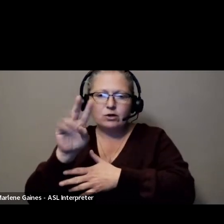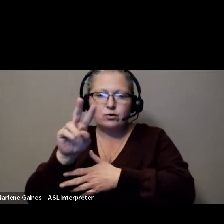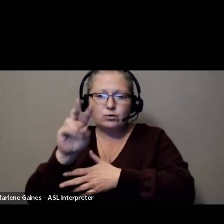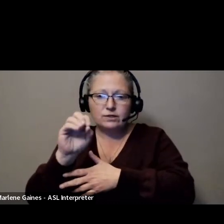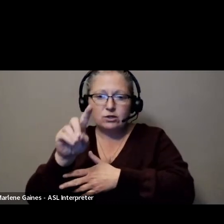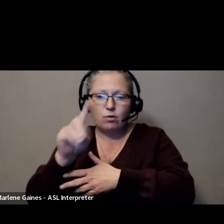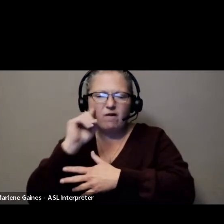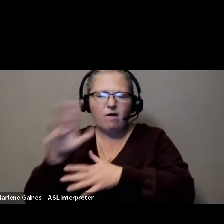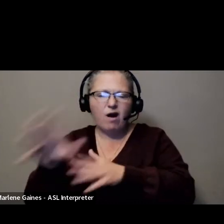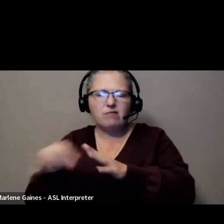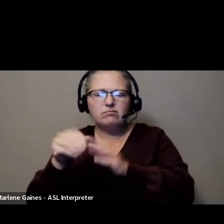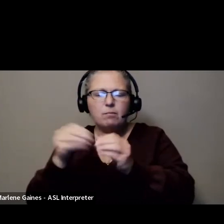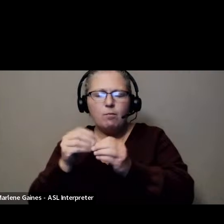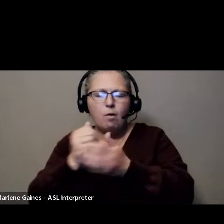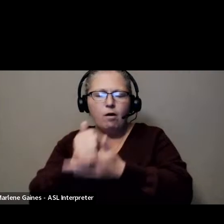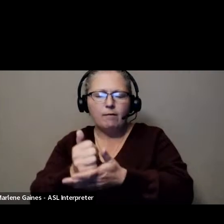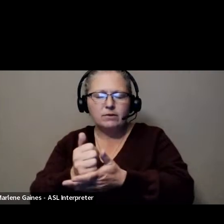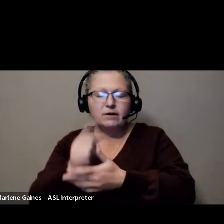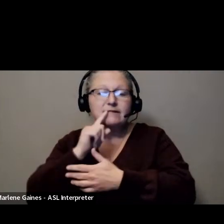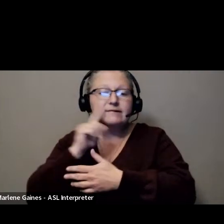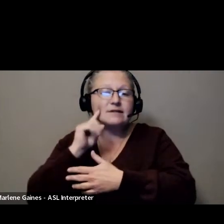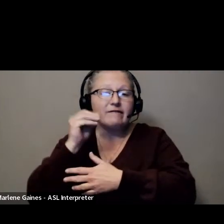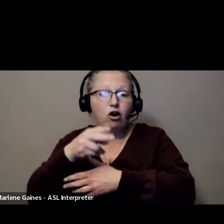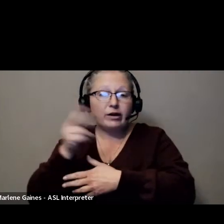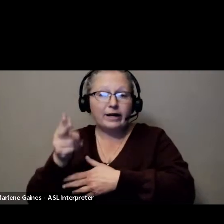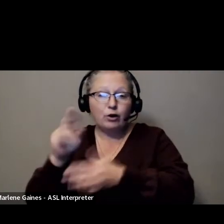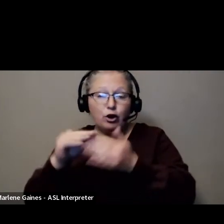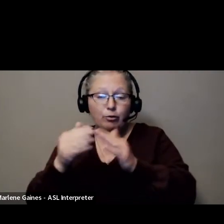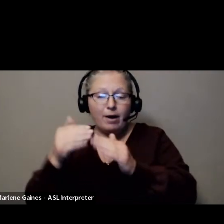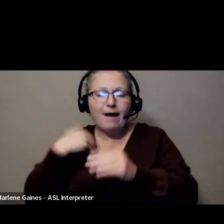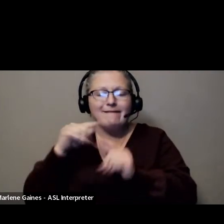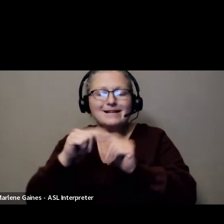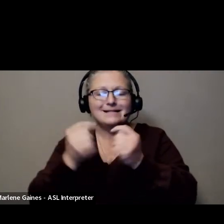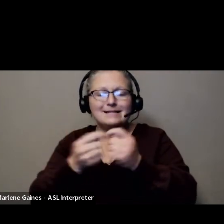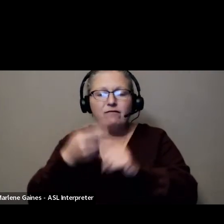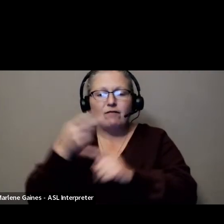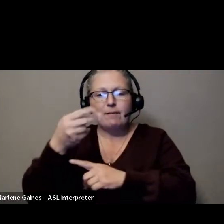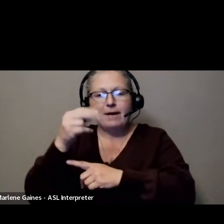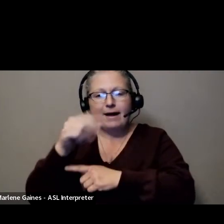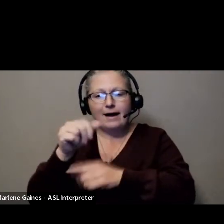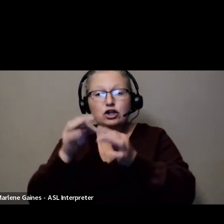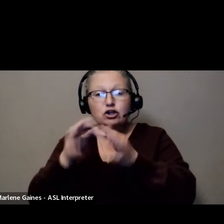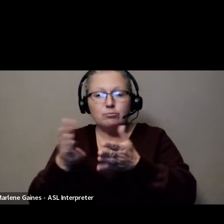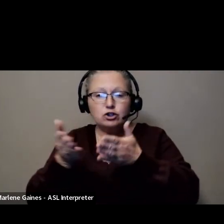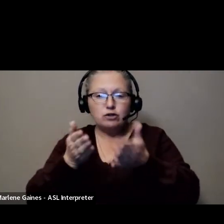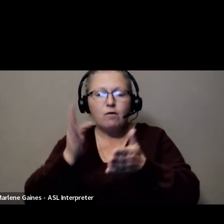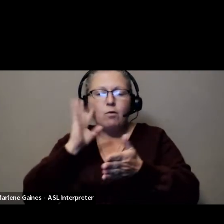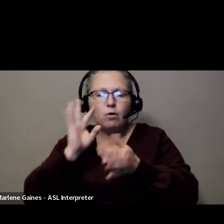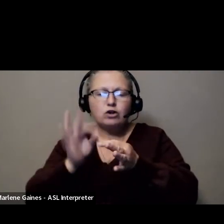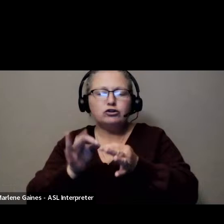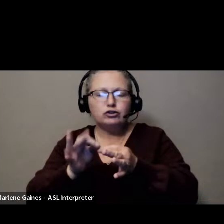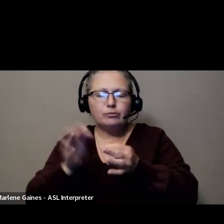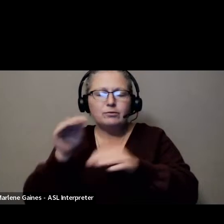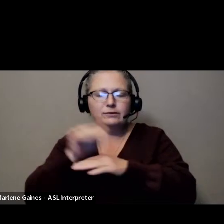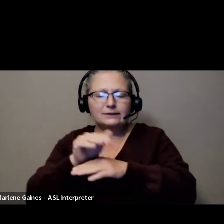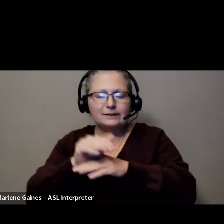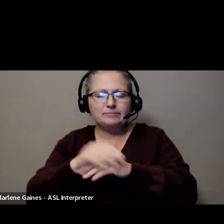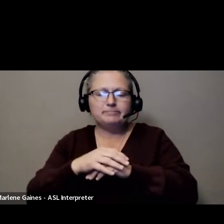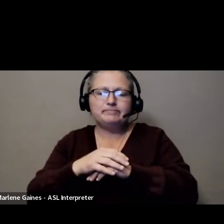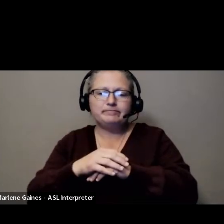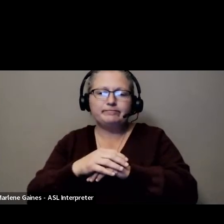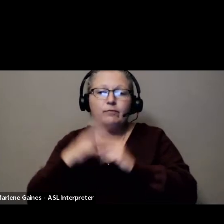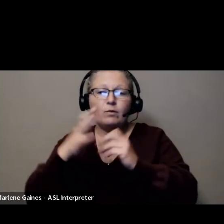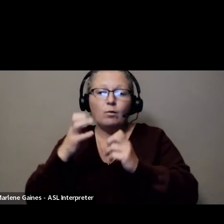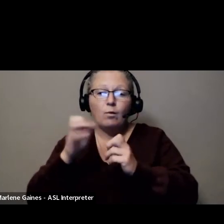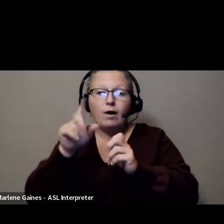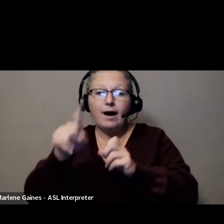650-558-2201. For our deaf and hard of hearing community, we have a team from Hannah Interpreting Services, and they will be interpreting our meeting this evening. We would like